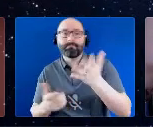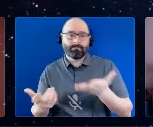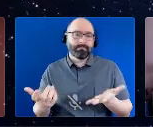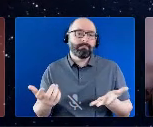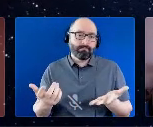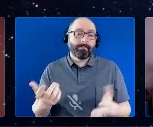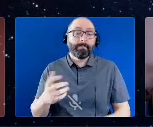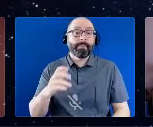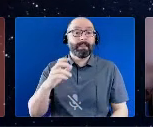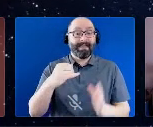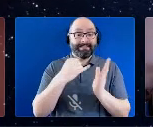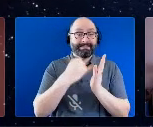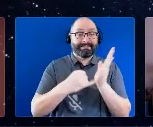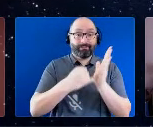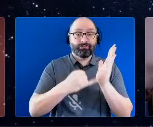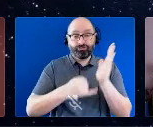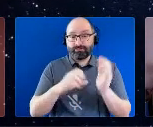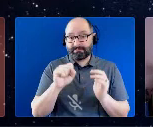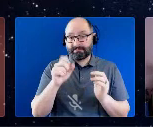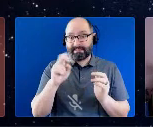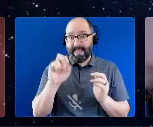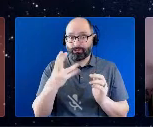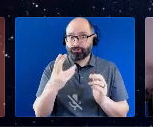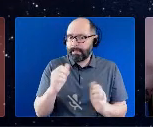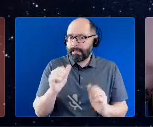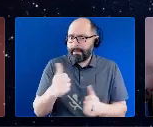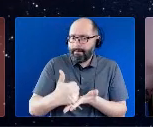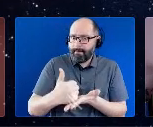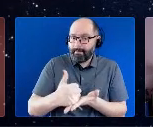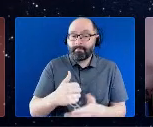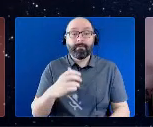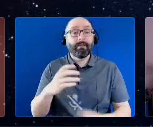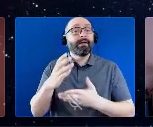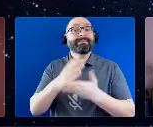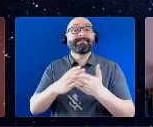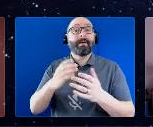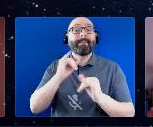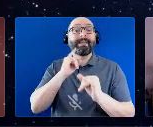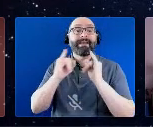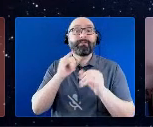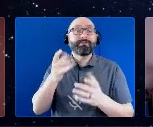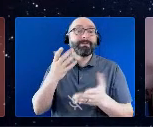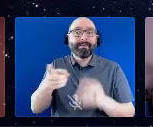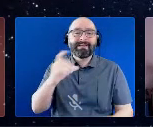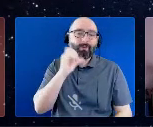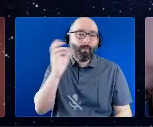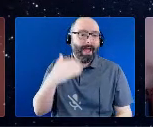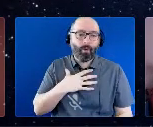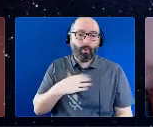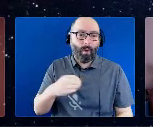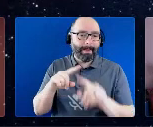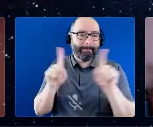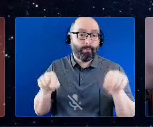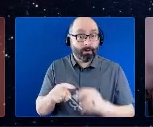I find sketching can be quite helpful. And not all remote interview programs are going to have like a whiteboard capability. So kind of come prepared. I've even seen people